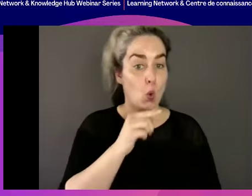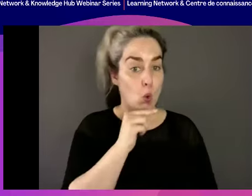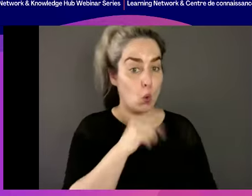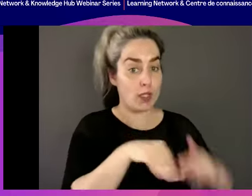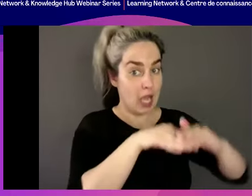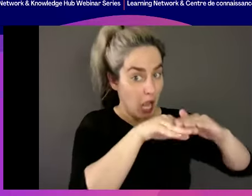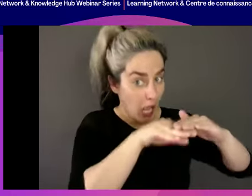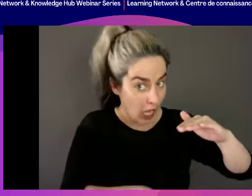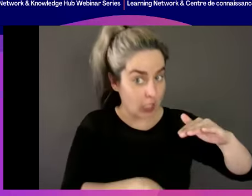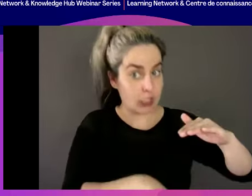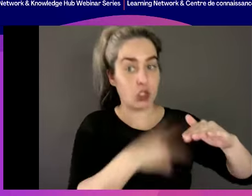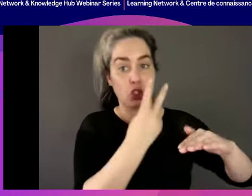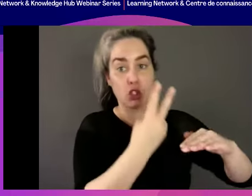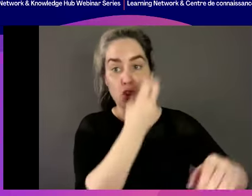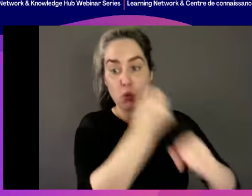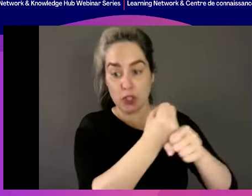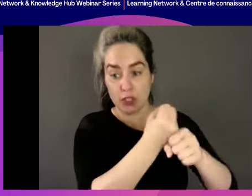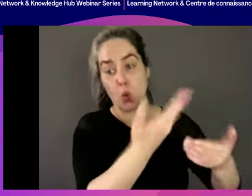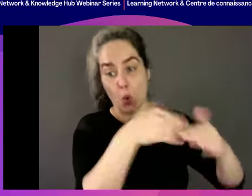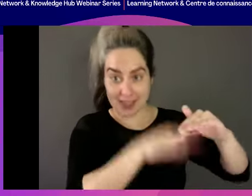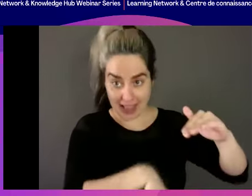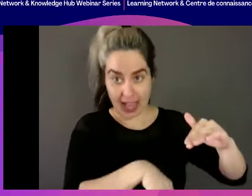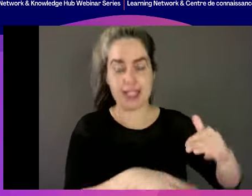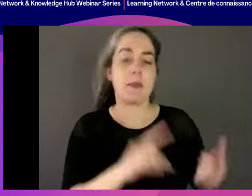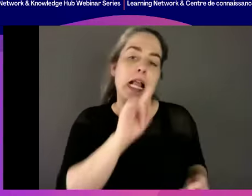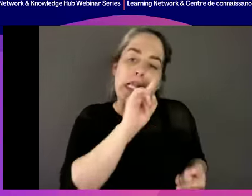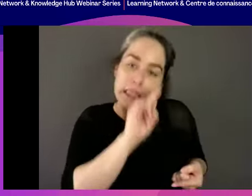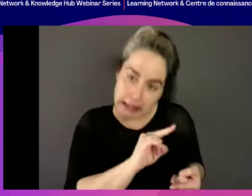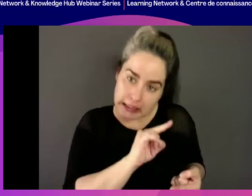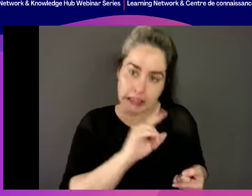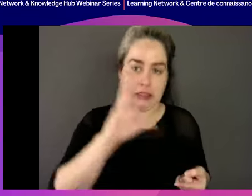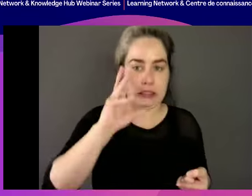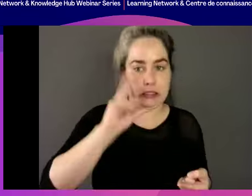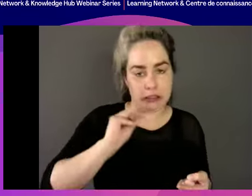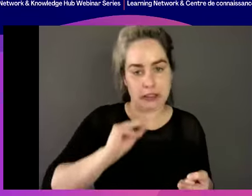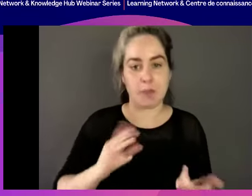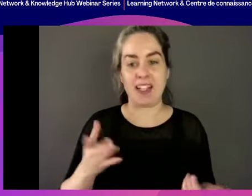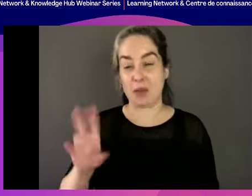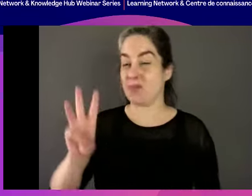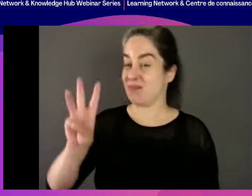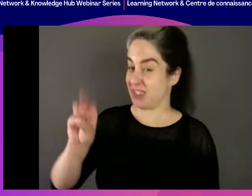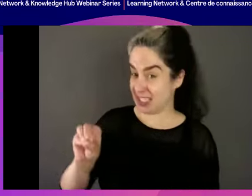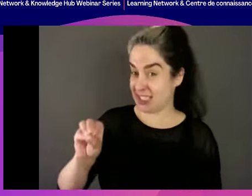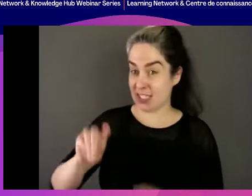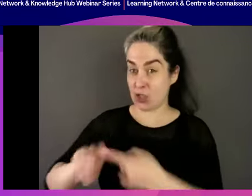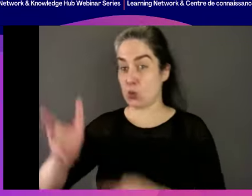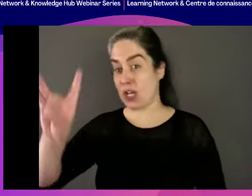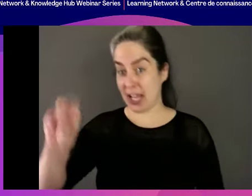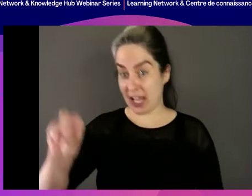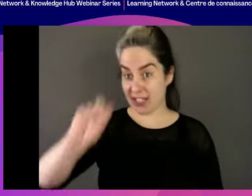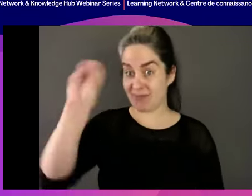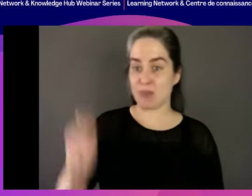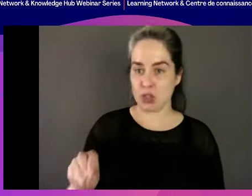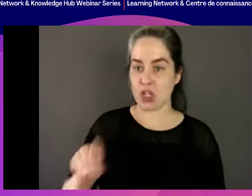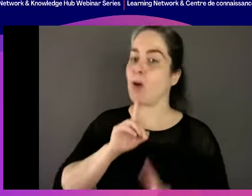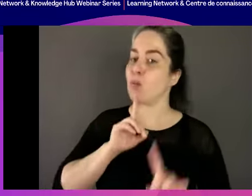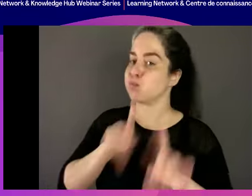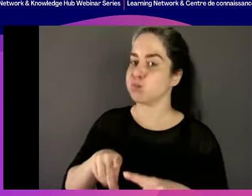for only 2 years or less. We see between 60 and 80% reported various types of